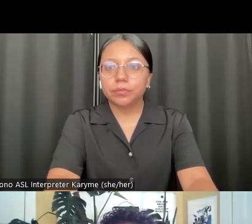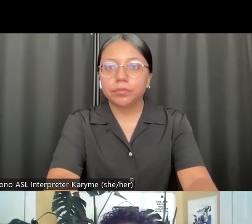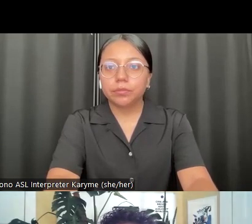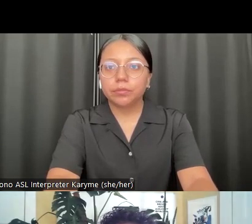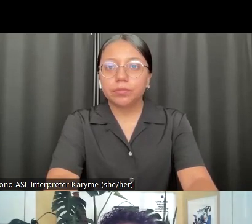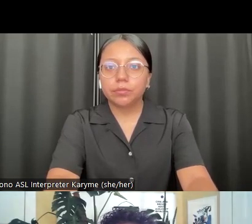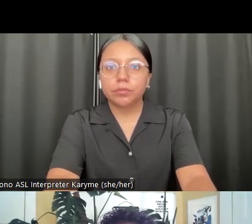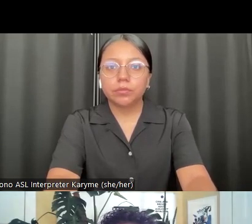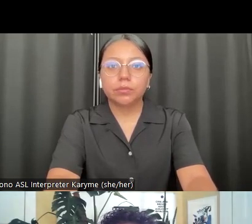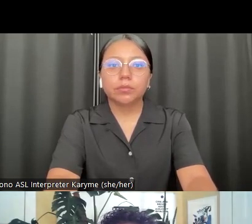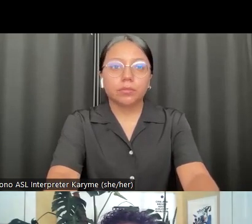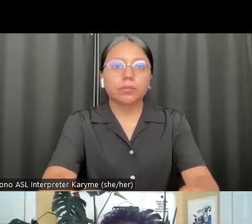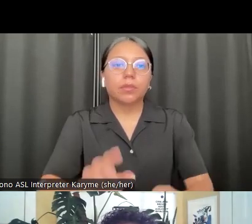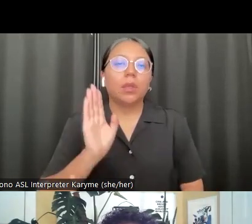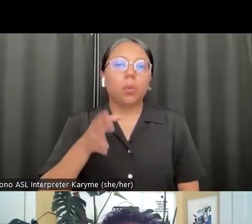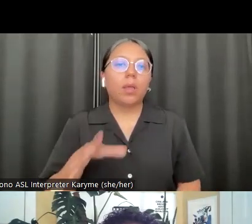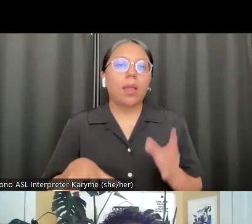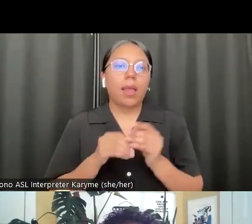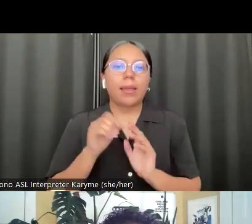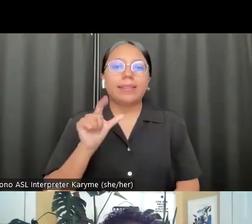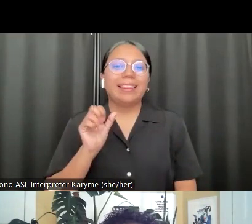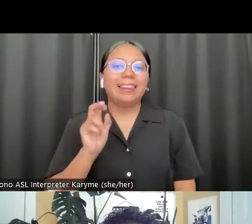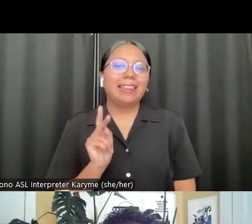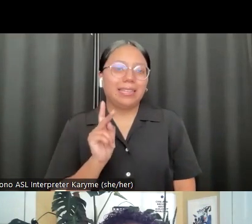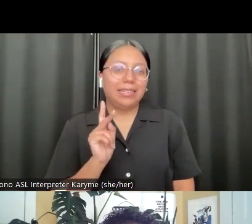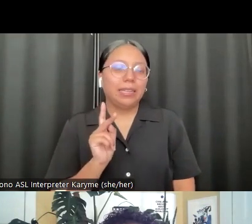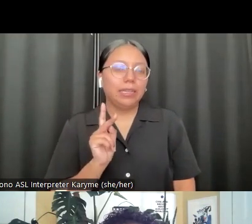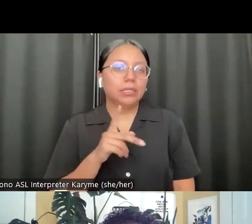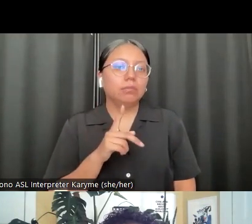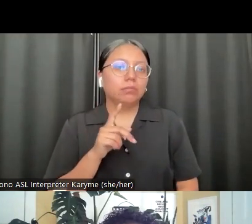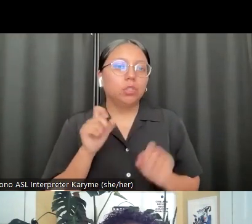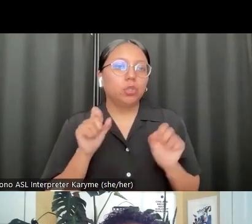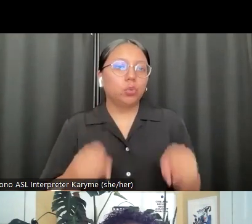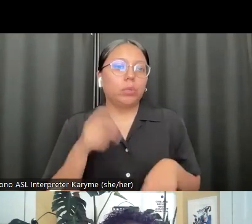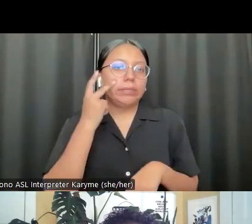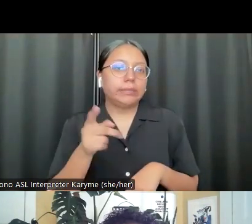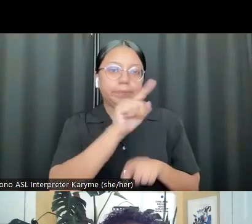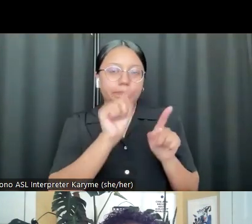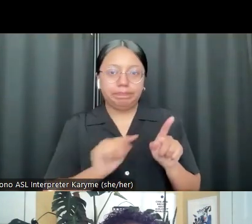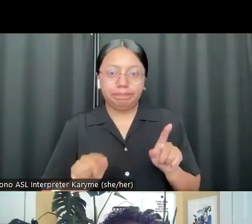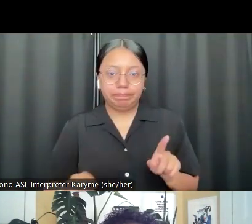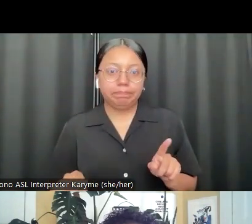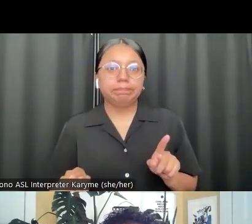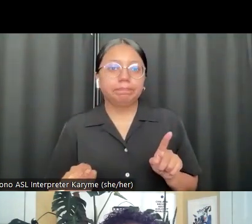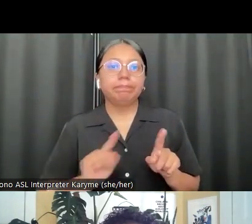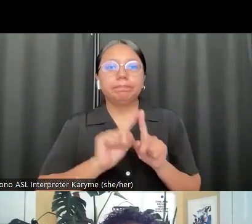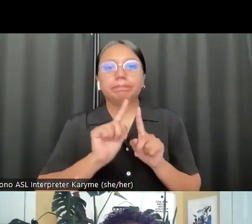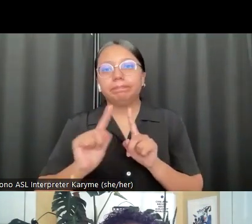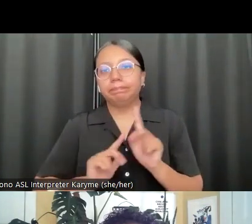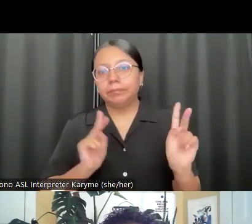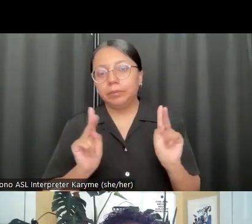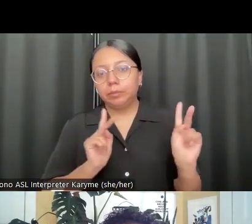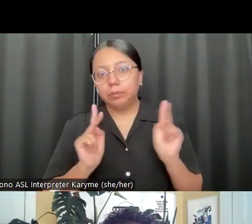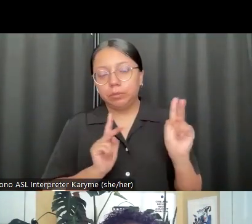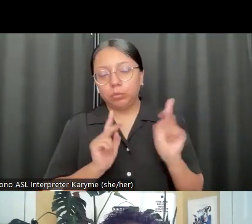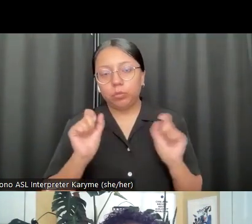We'll have a link to this also so that you can see these folks in greater detail.